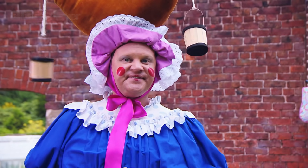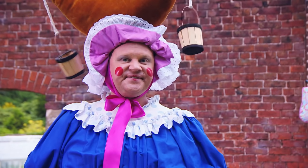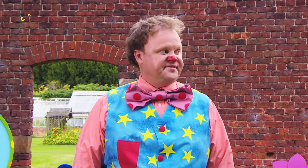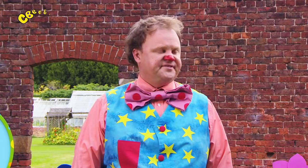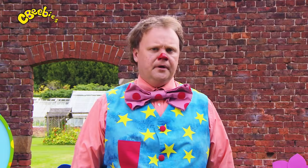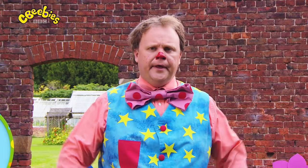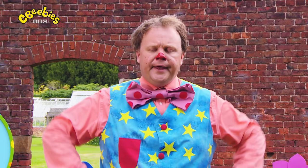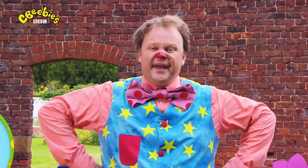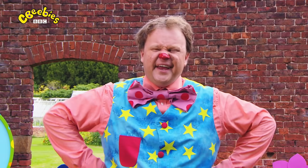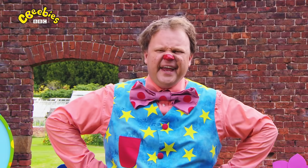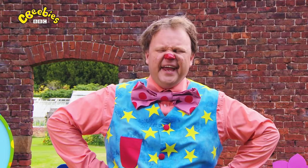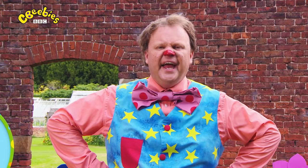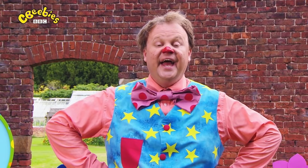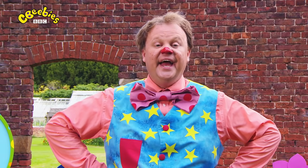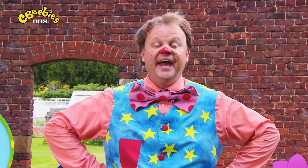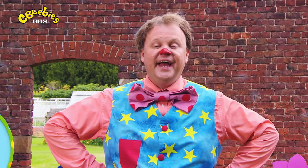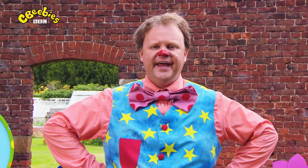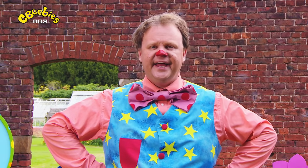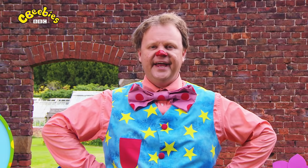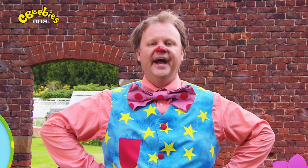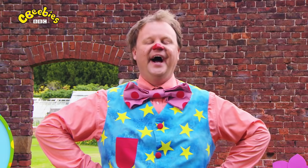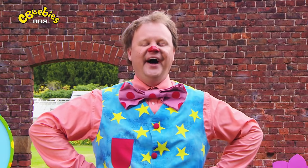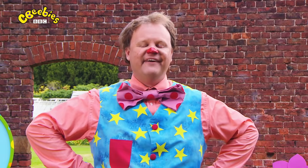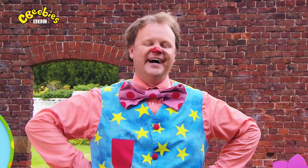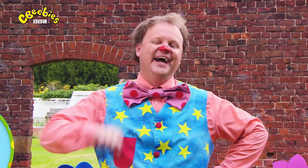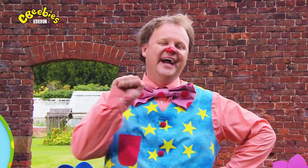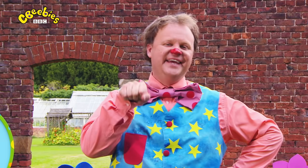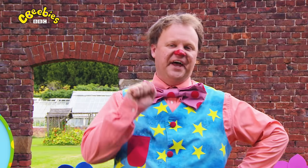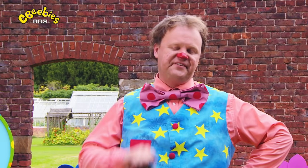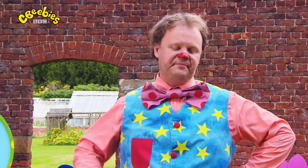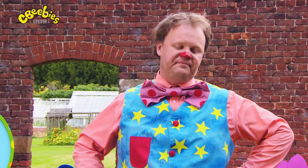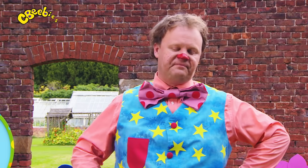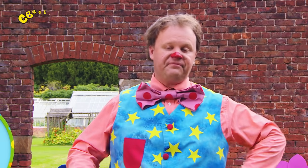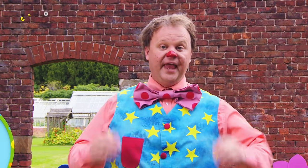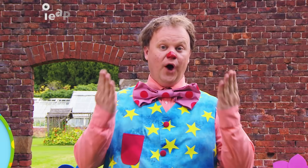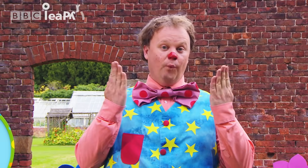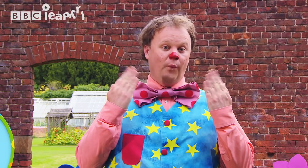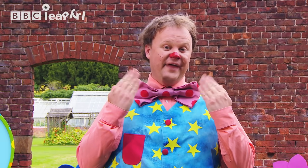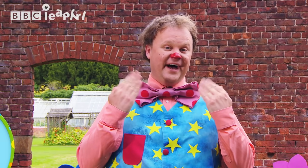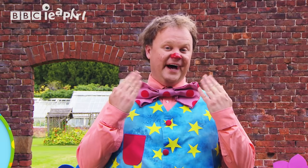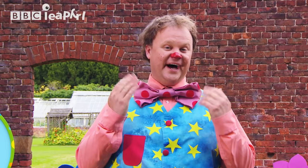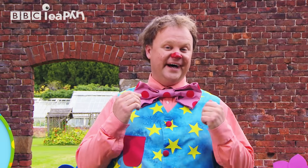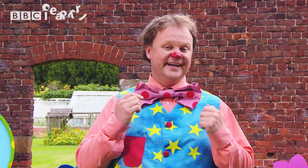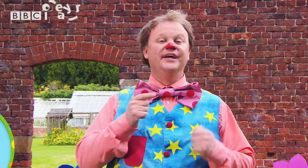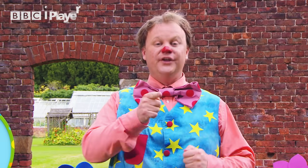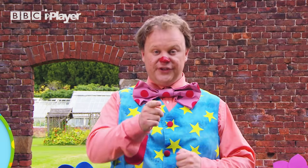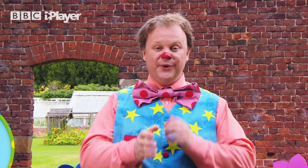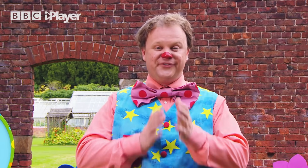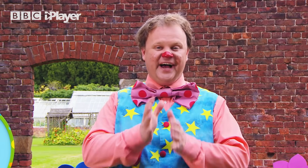Mr. Tumble? Please, could you show us the sign for weather? Yes. Weather! You